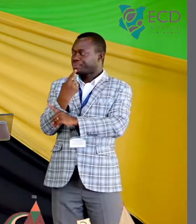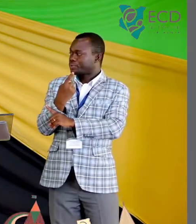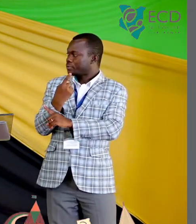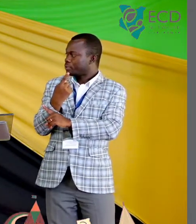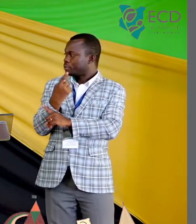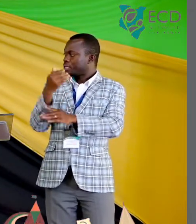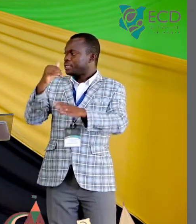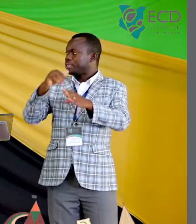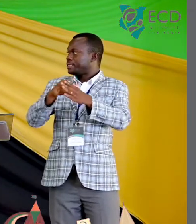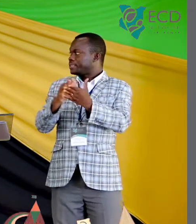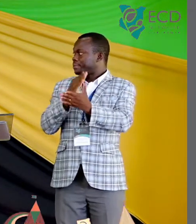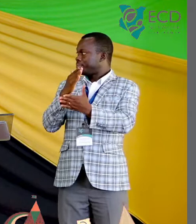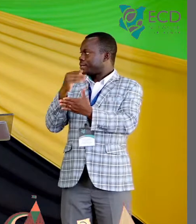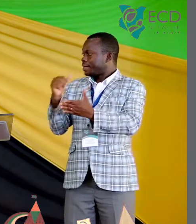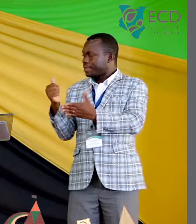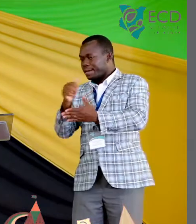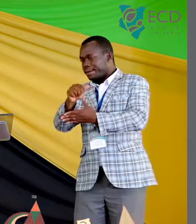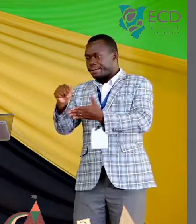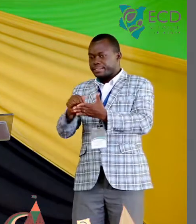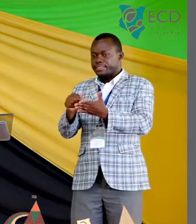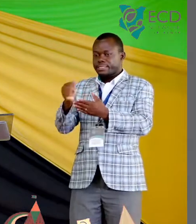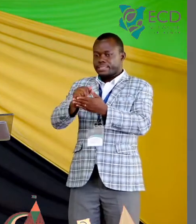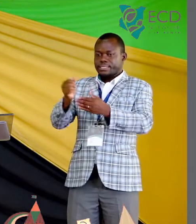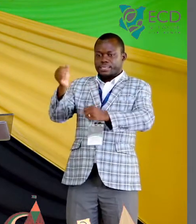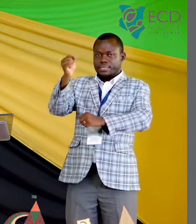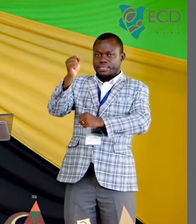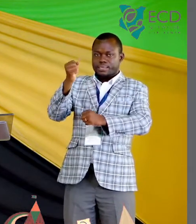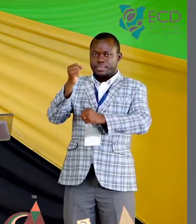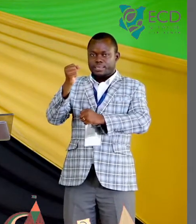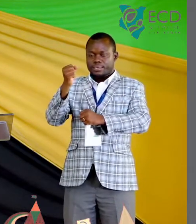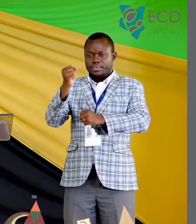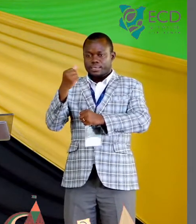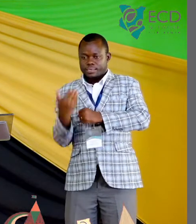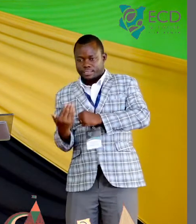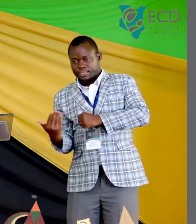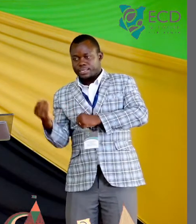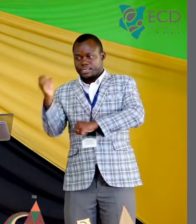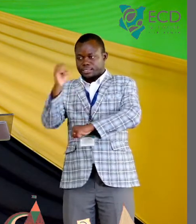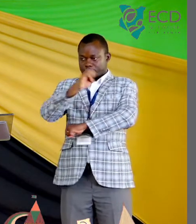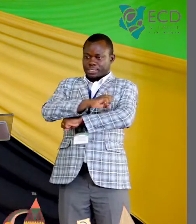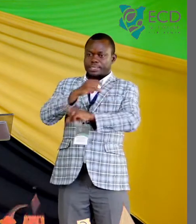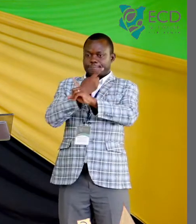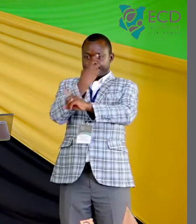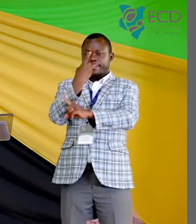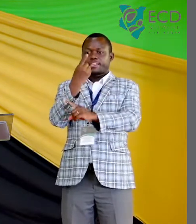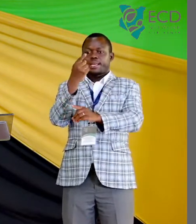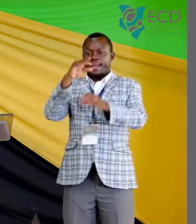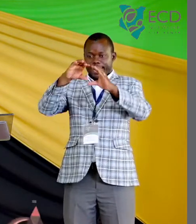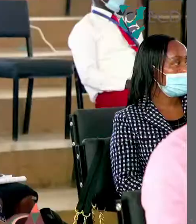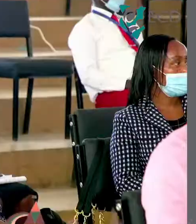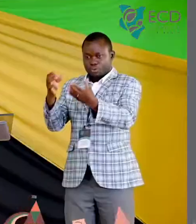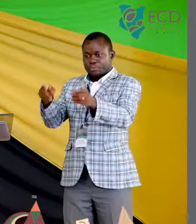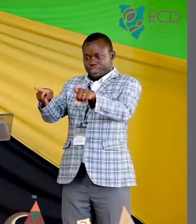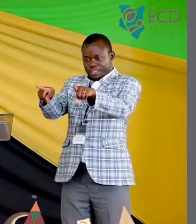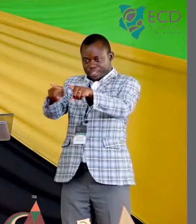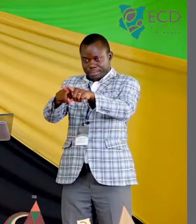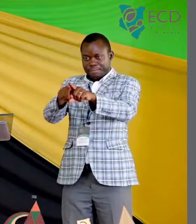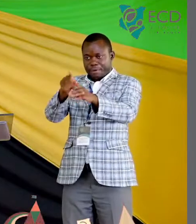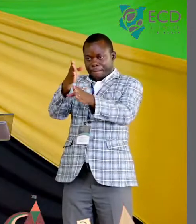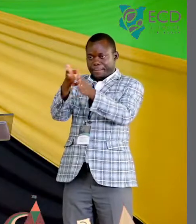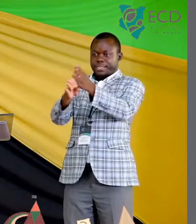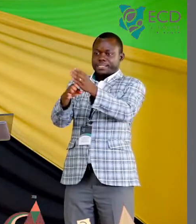some the slide of the ECD classrooms? Several ECD classrooms has been done, and it delivered